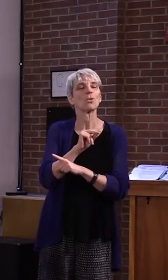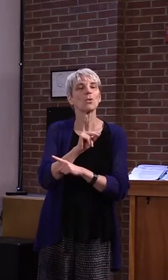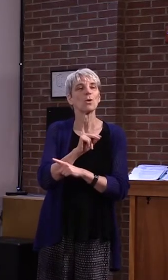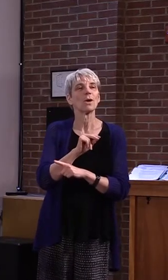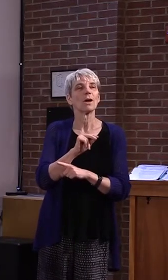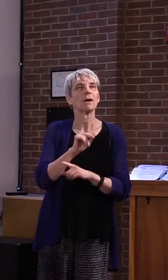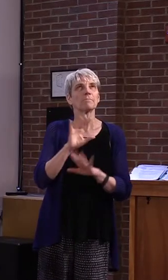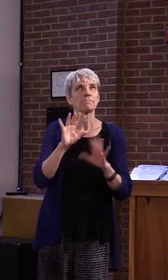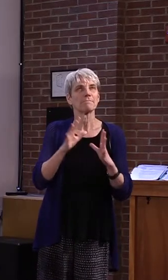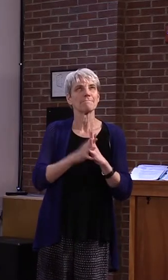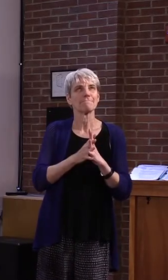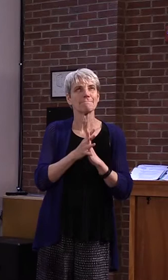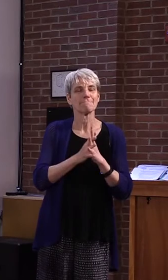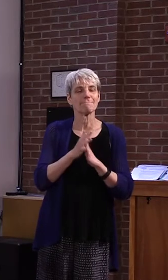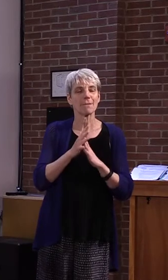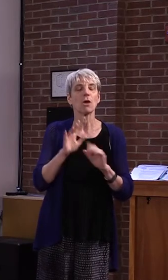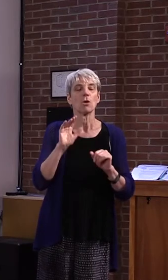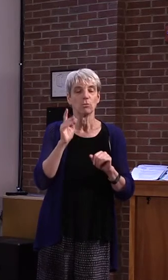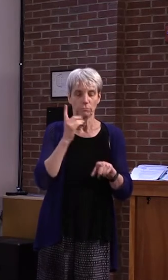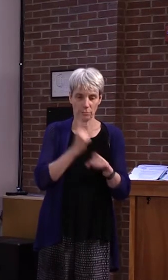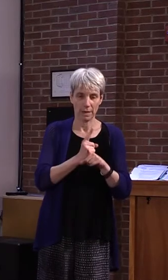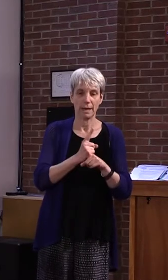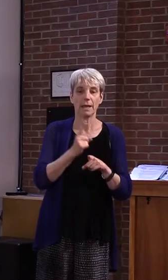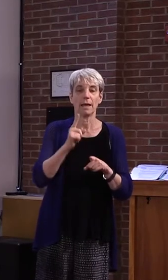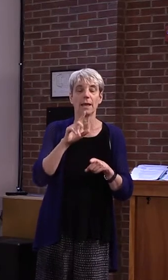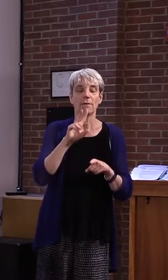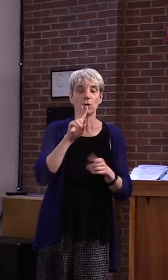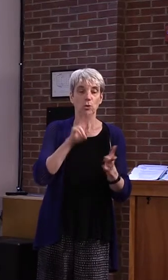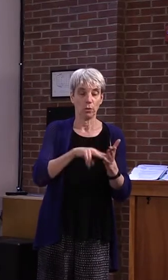2,300 slots that can accommodate